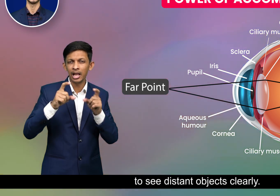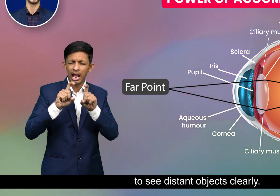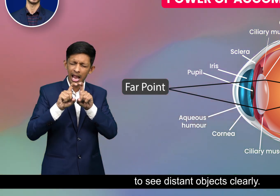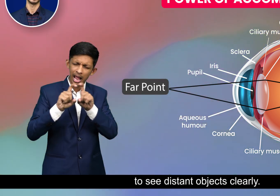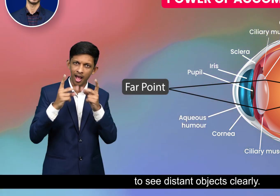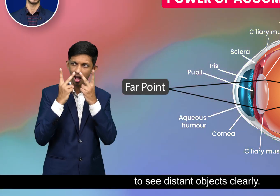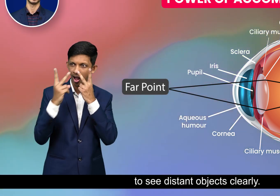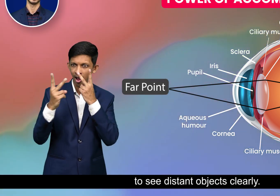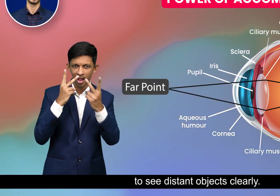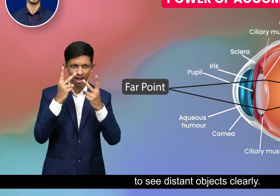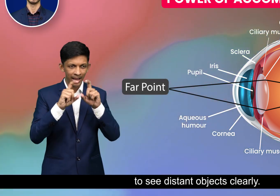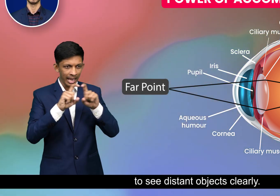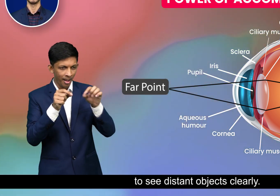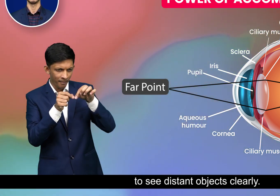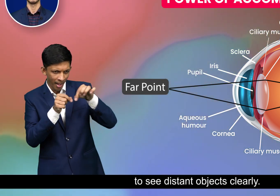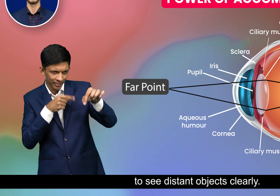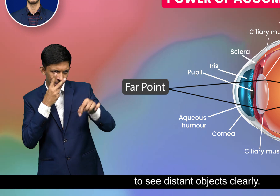clearly.